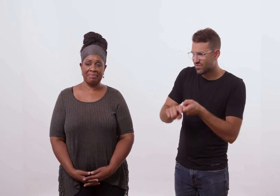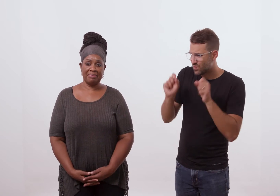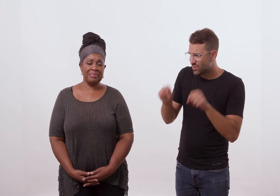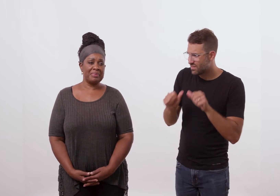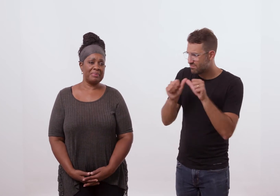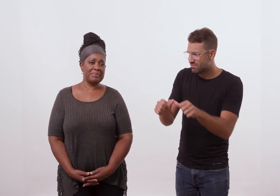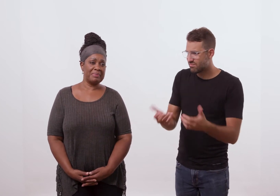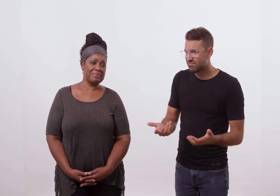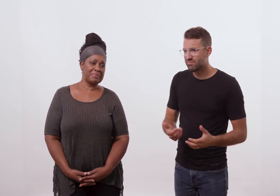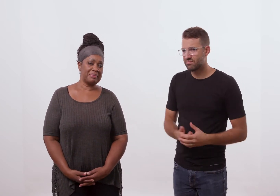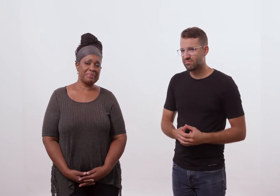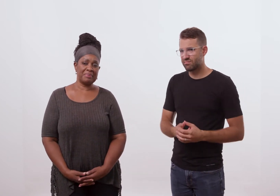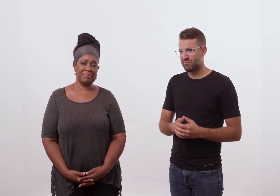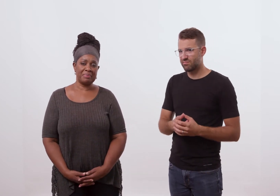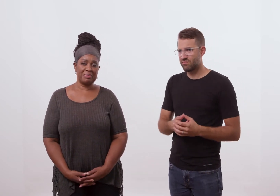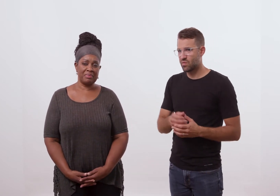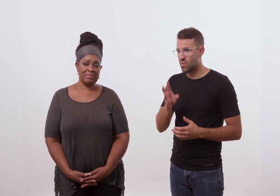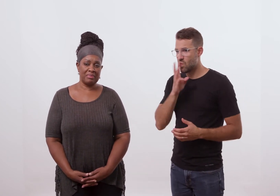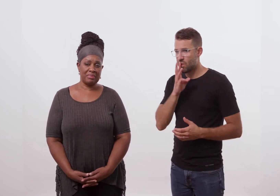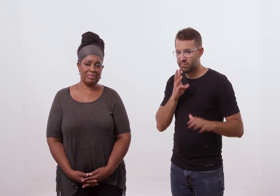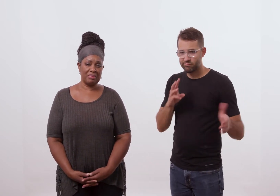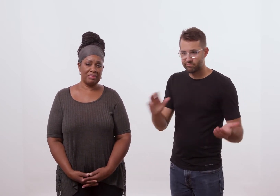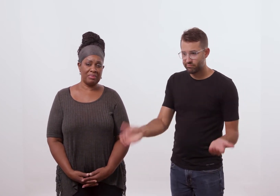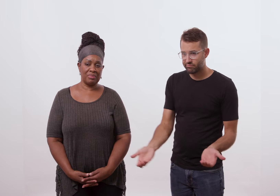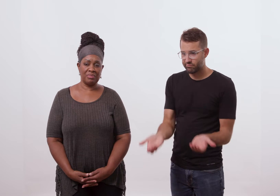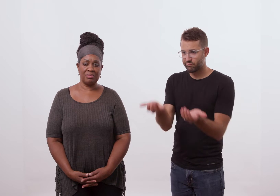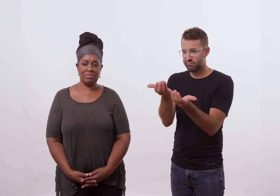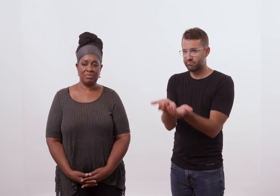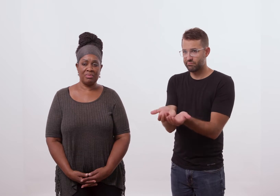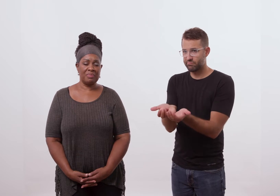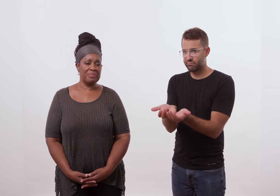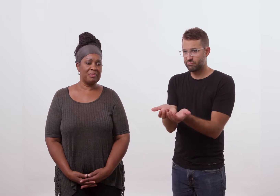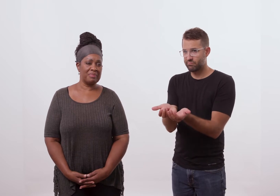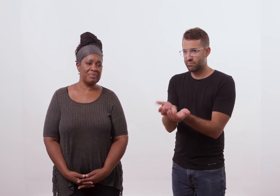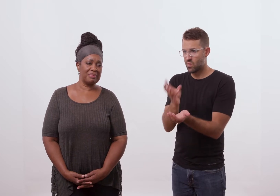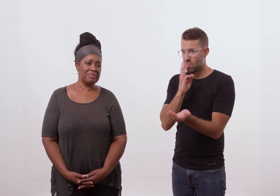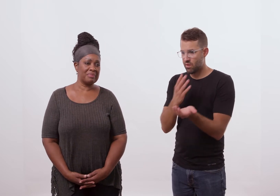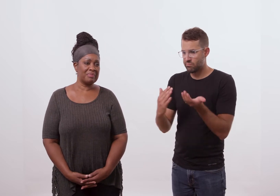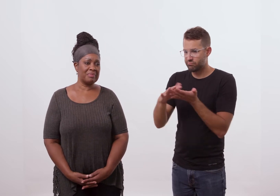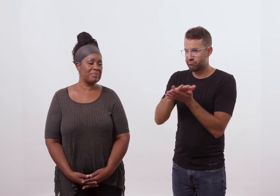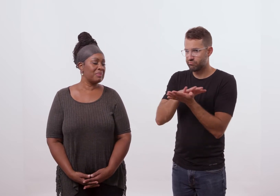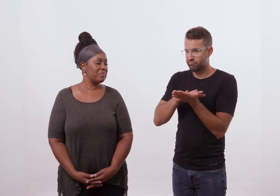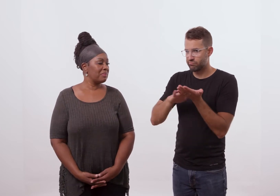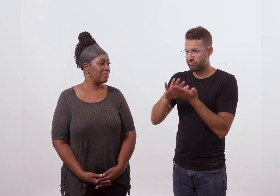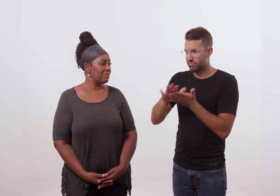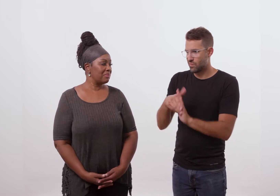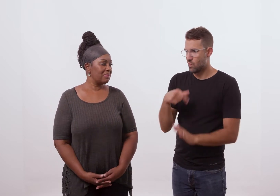of water. Join them together, and the water becomes one with itself. That's how you and I are meant to be,